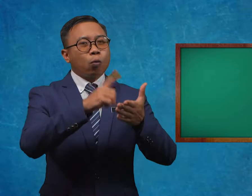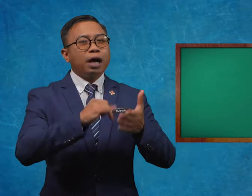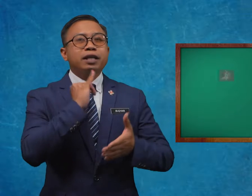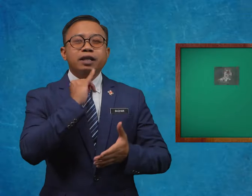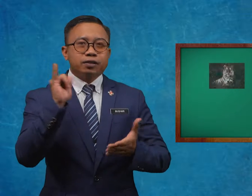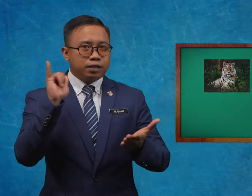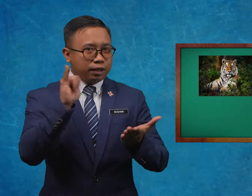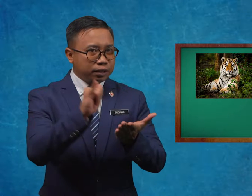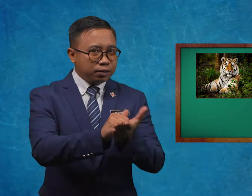What is this?